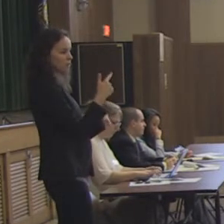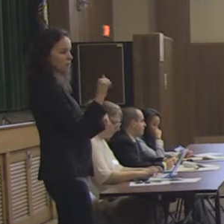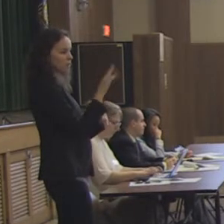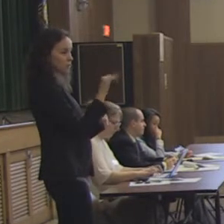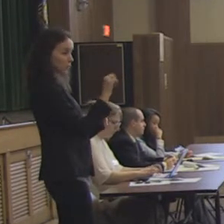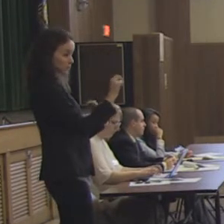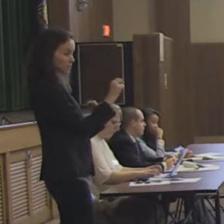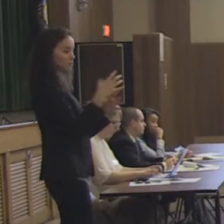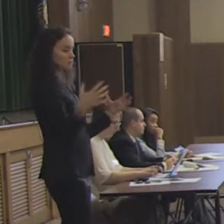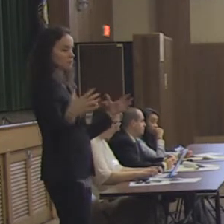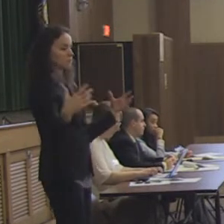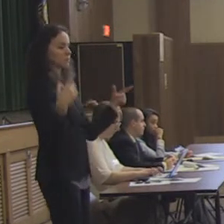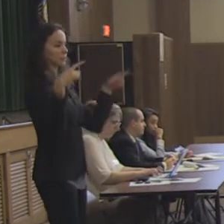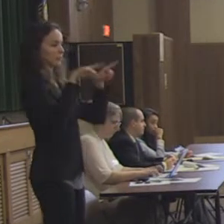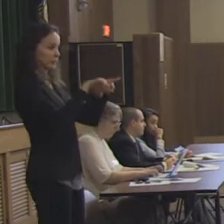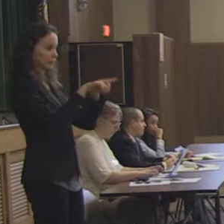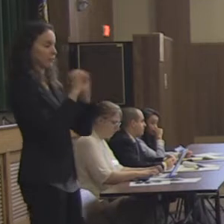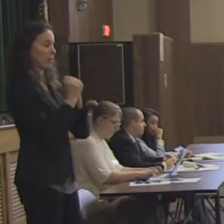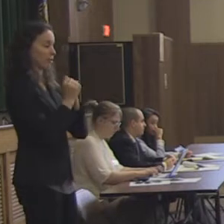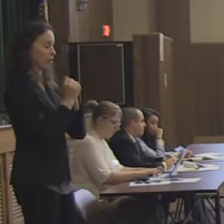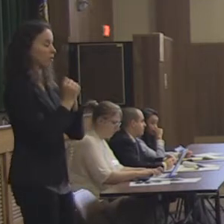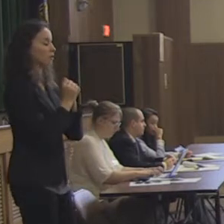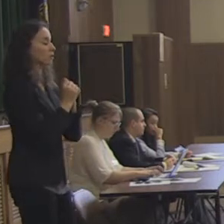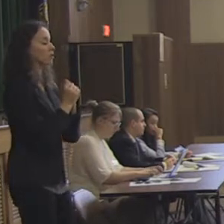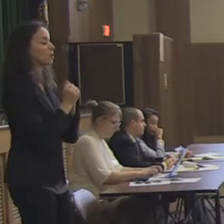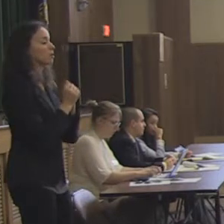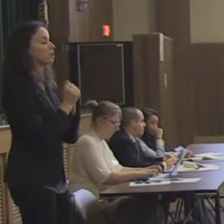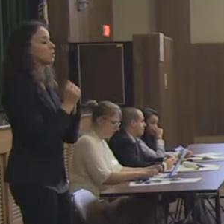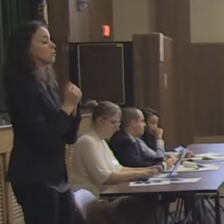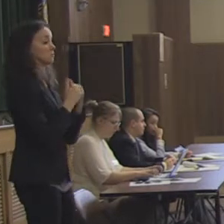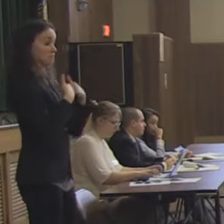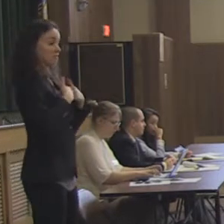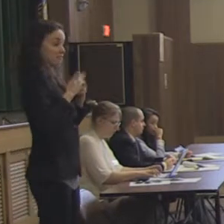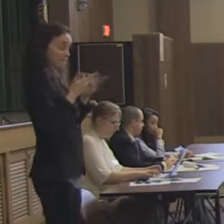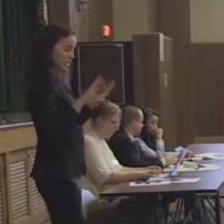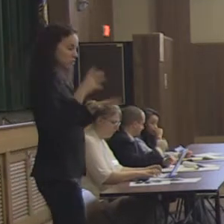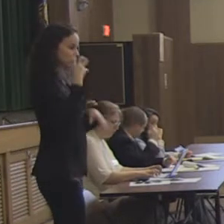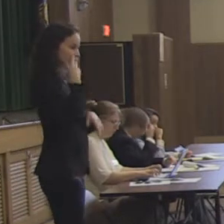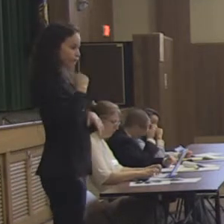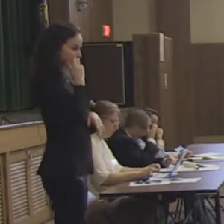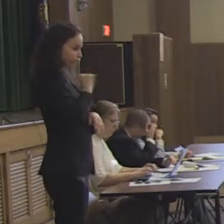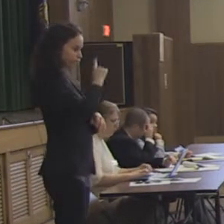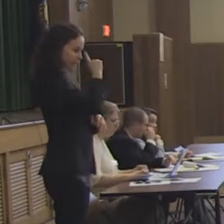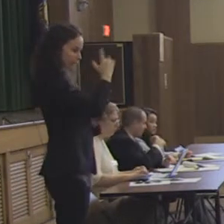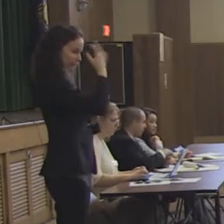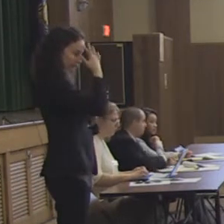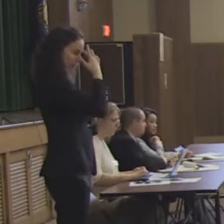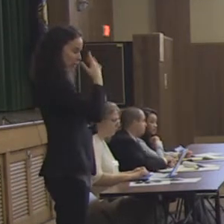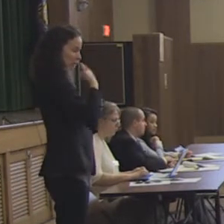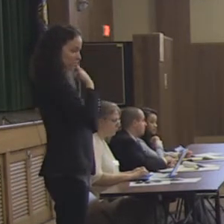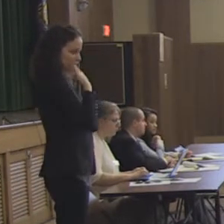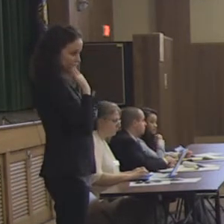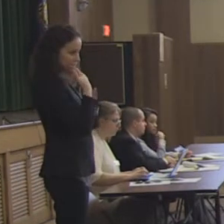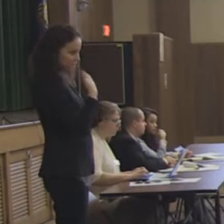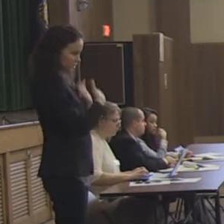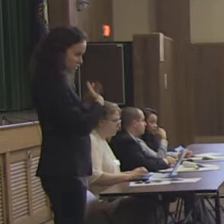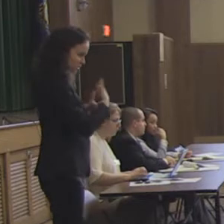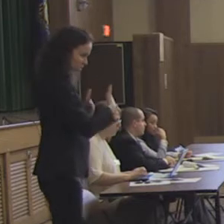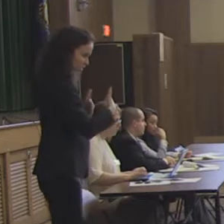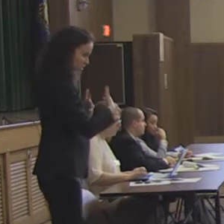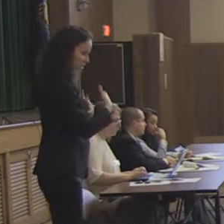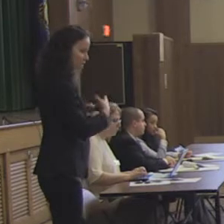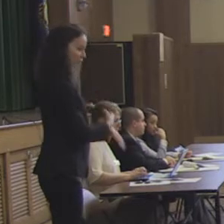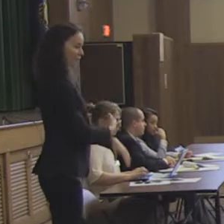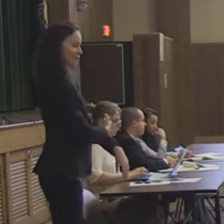and it takes people that are in recovery, have gone through the experience of recovery to